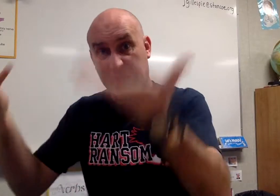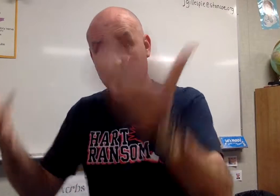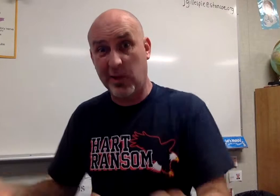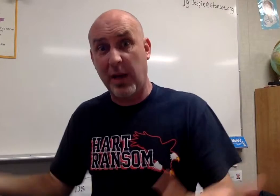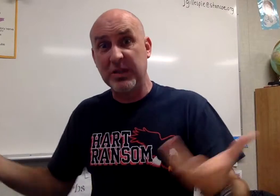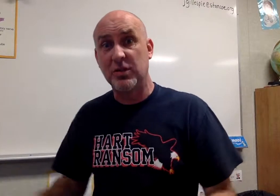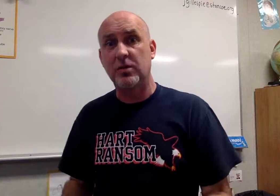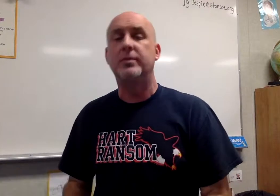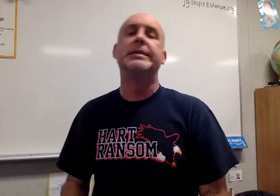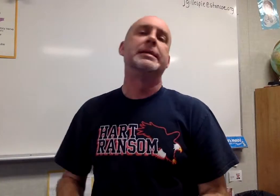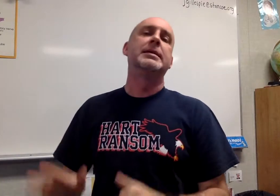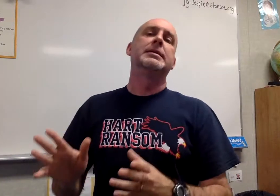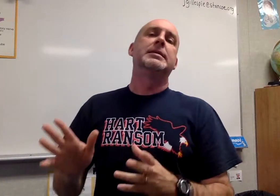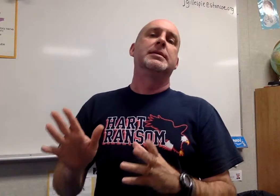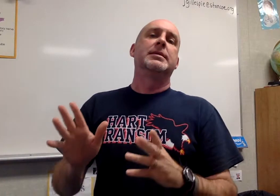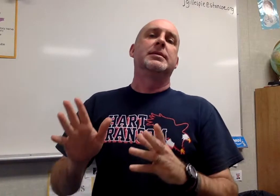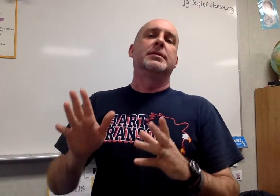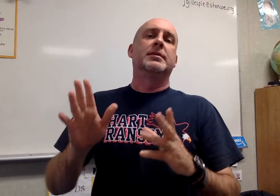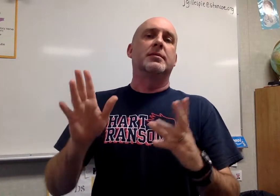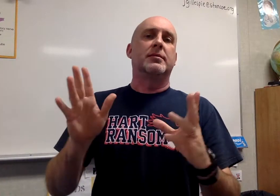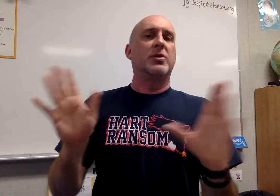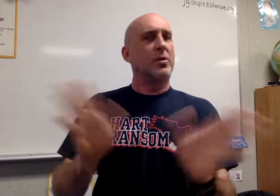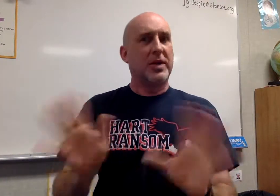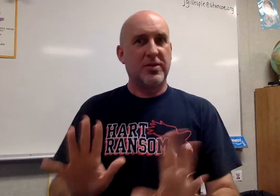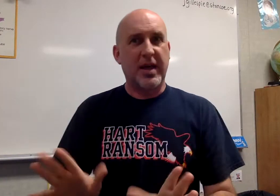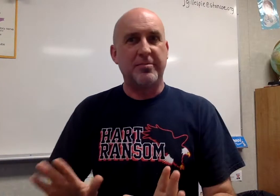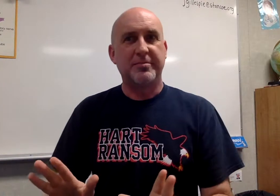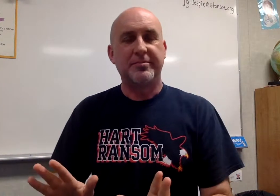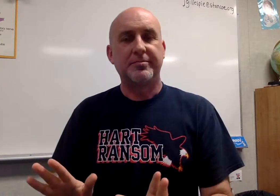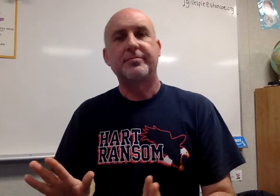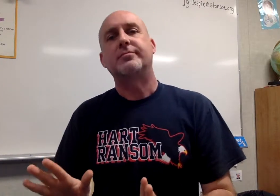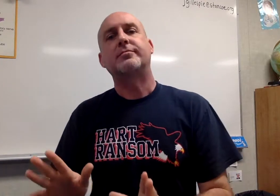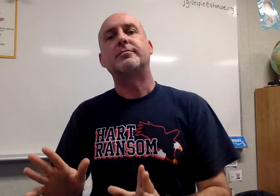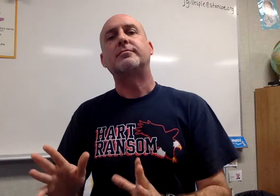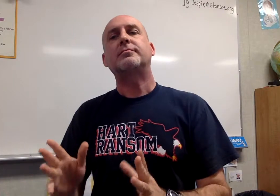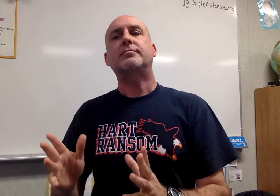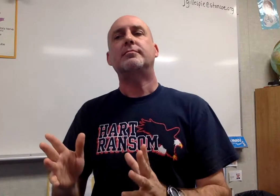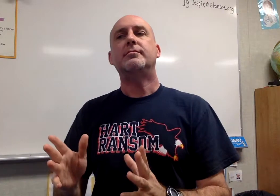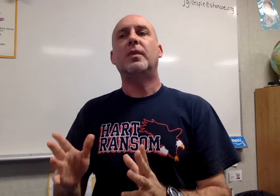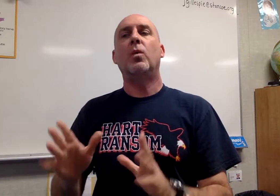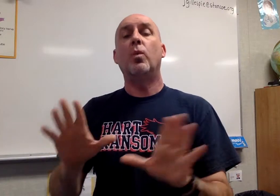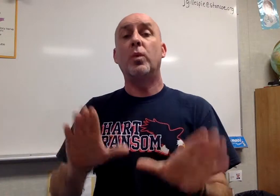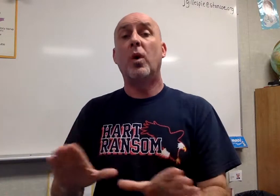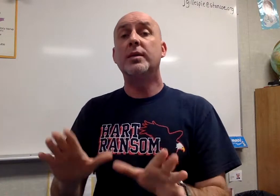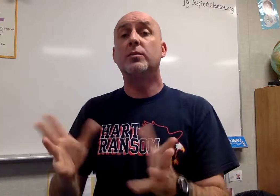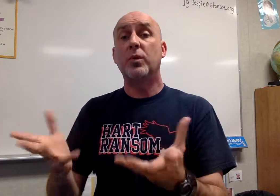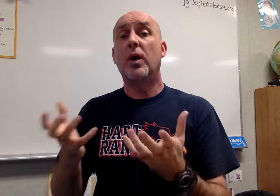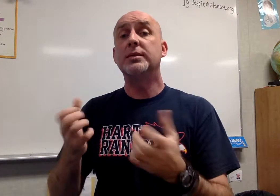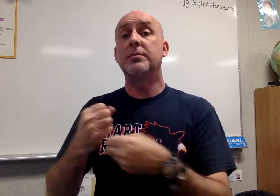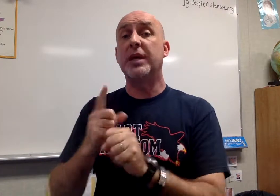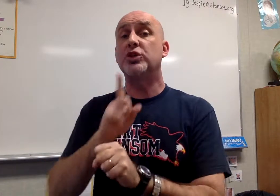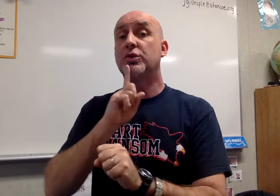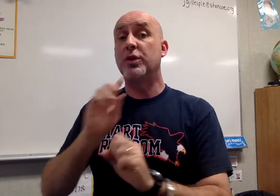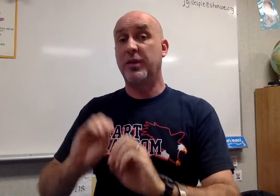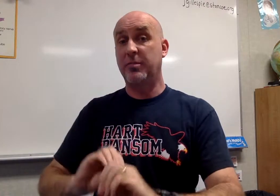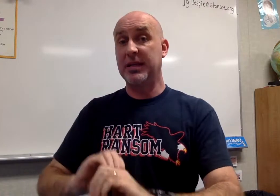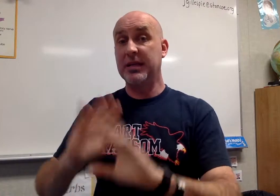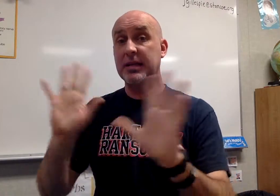look what happened to you. We don't want to do that. We want to make sure that we've been